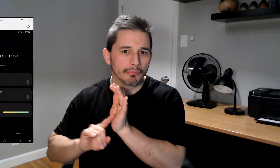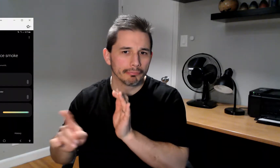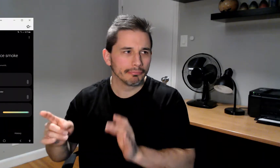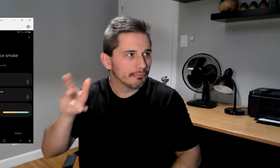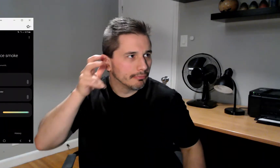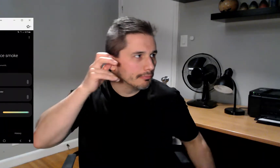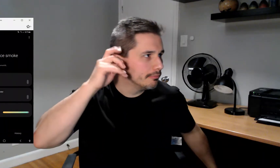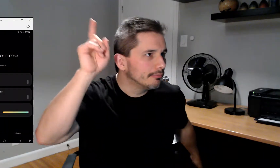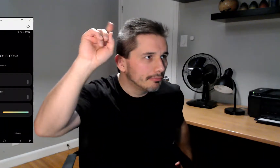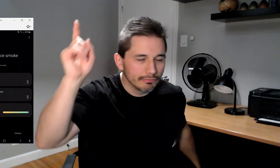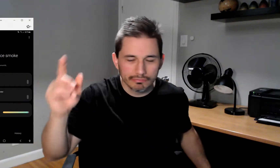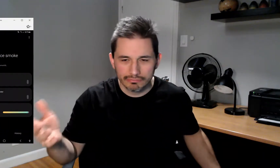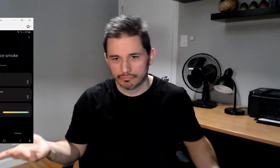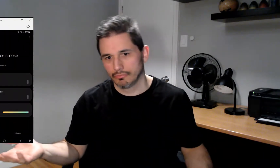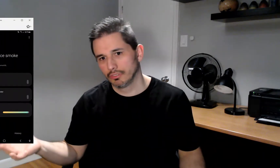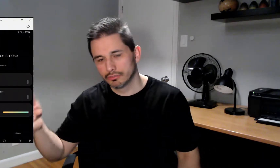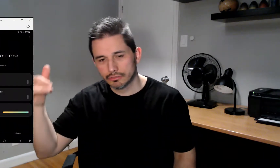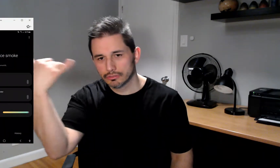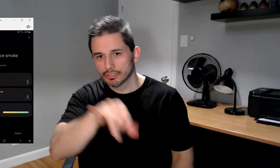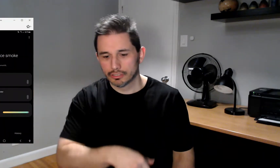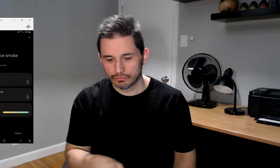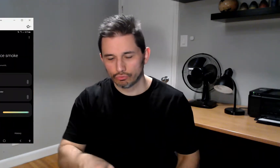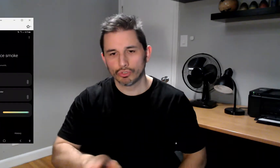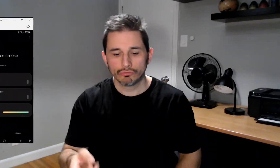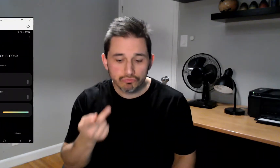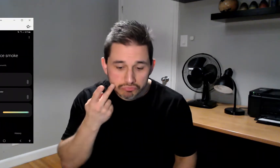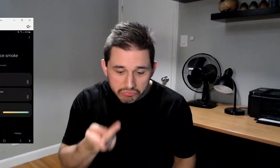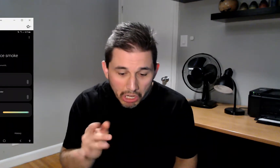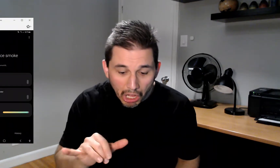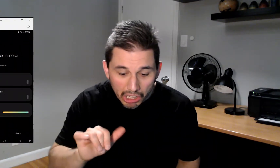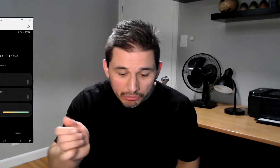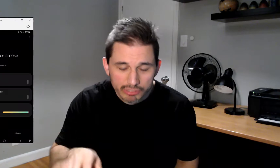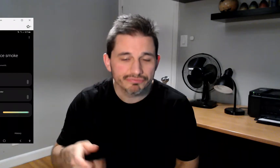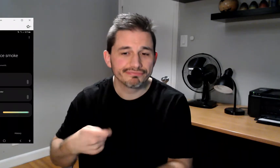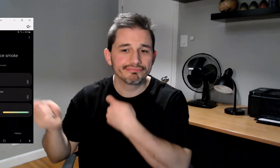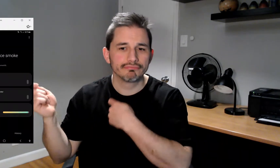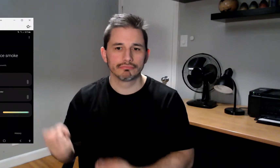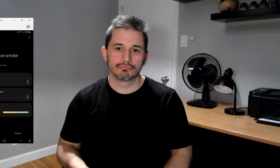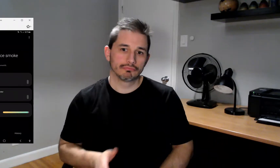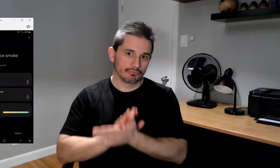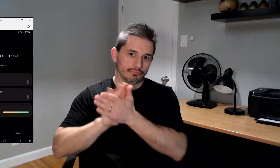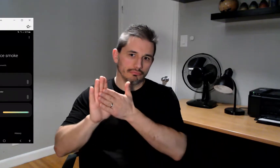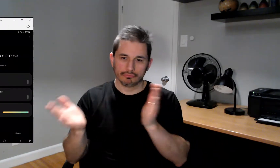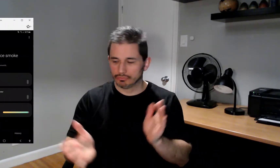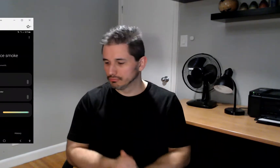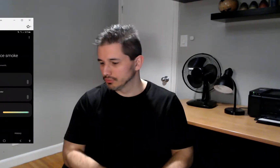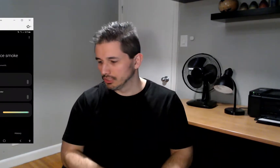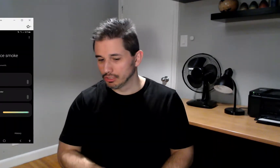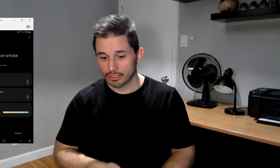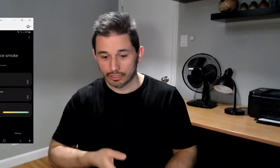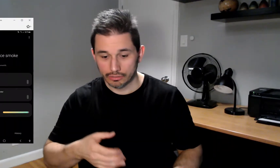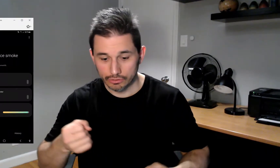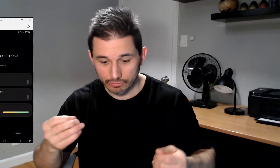you'll be able to hear a faint beeping. But of course, we need a more visual reference, so here it's nice to be able to see that to know when to change the